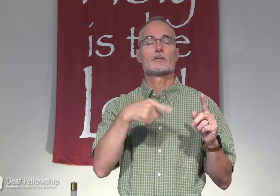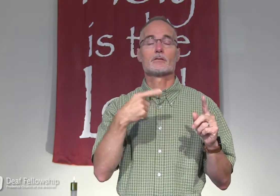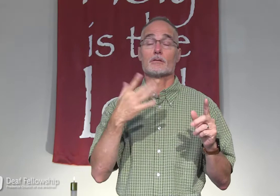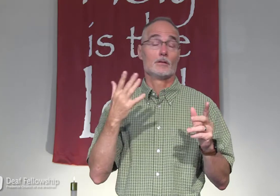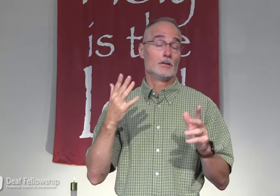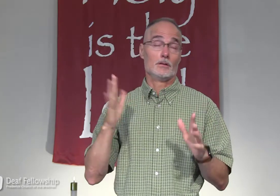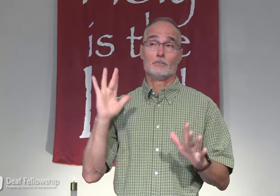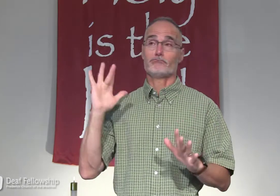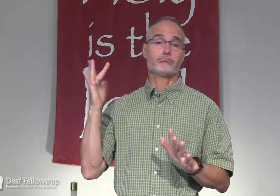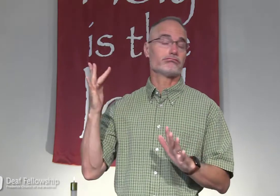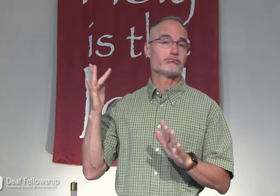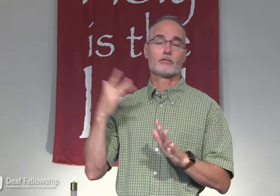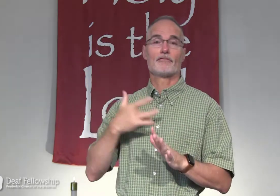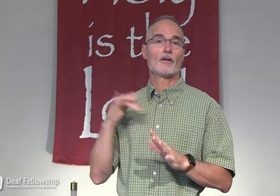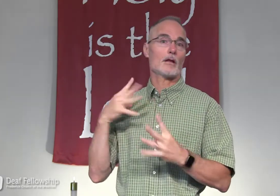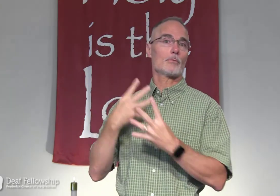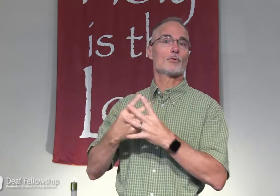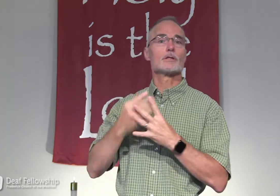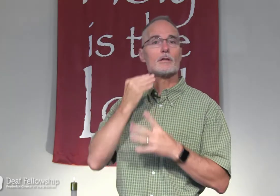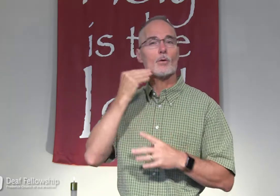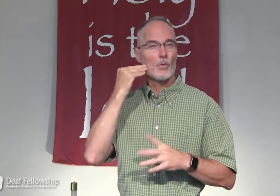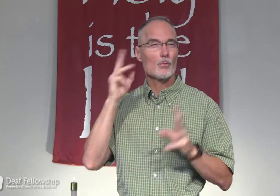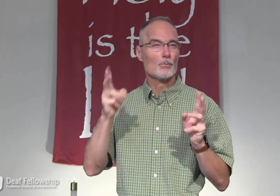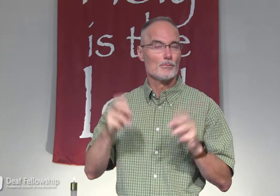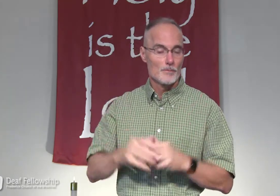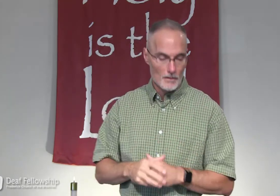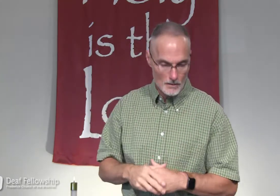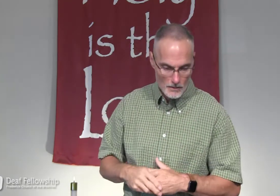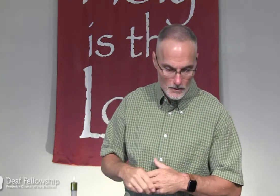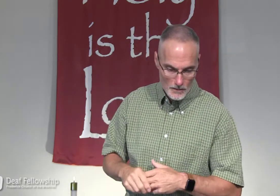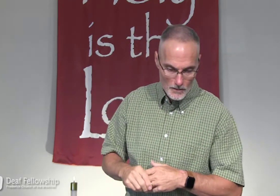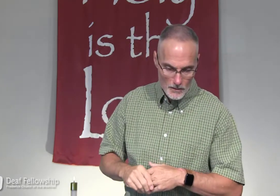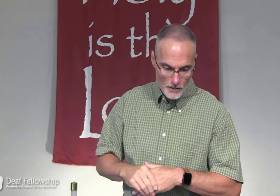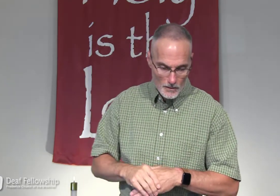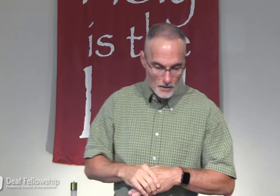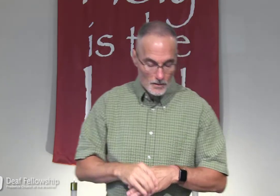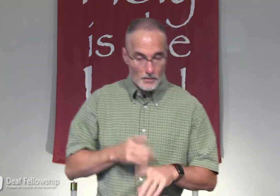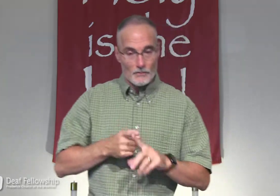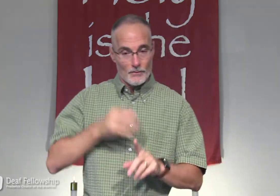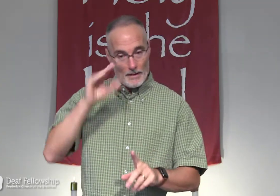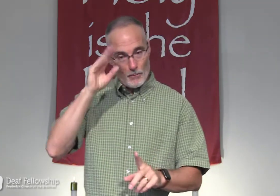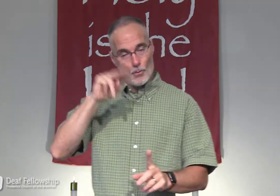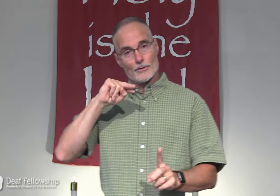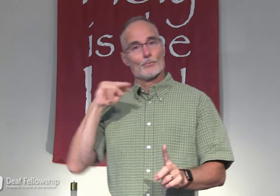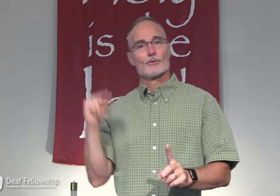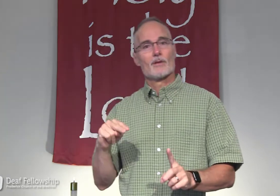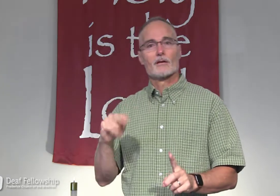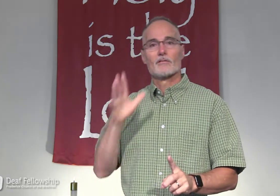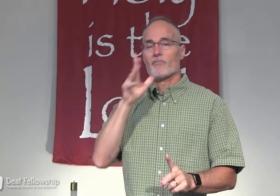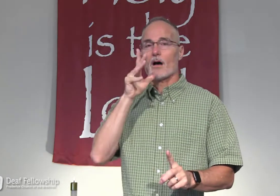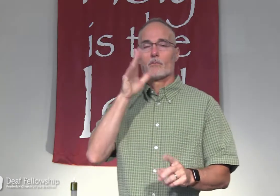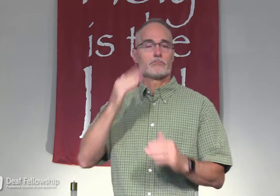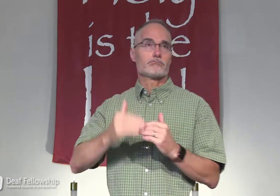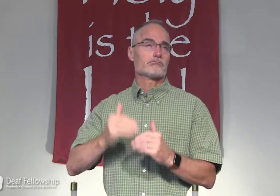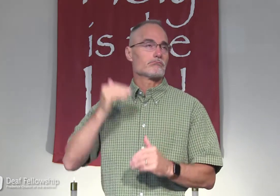he stayed clean, but, you know, he felt like he was a prisoner in his own home. From the